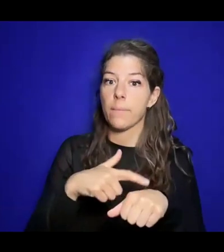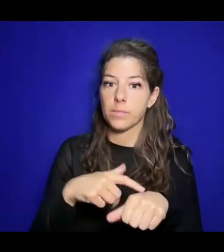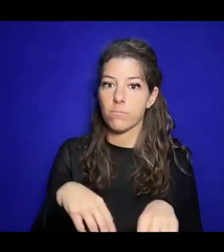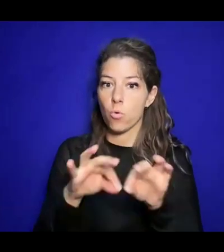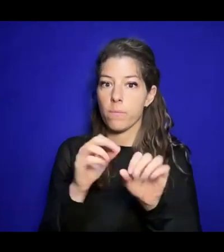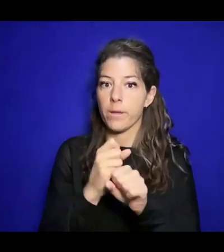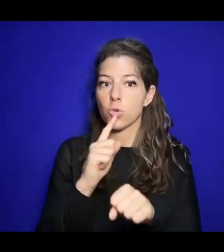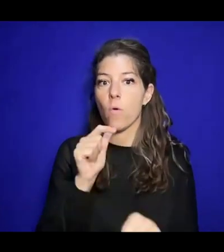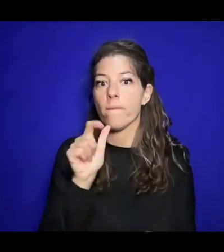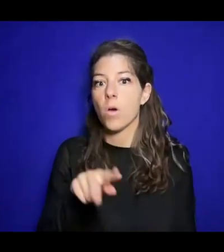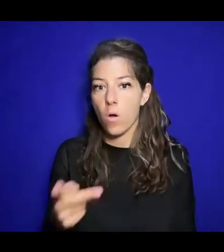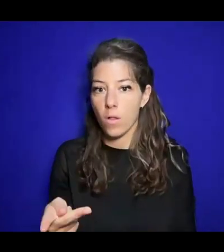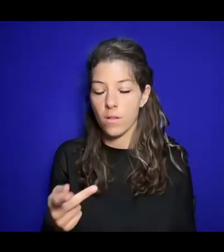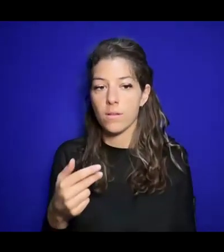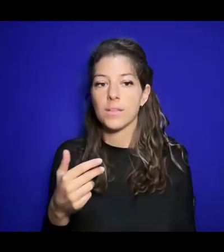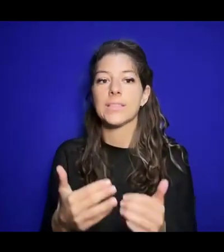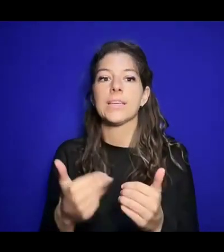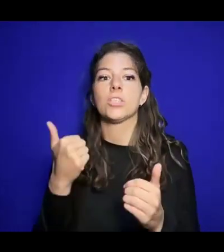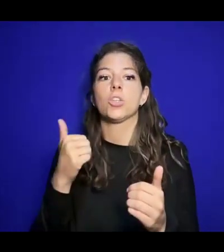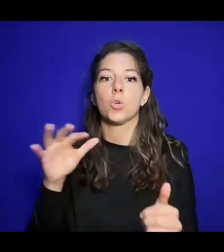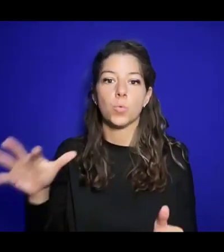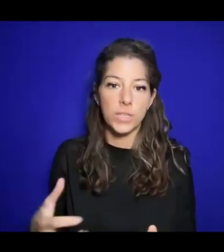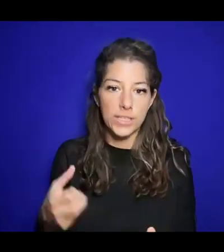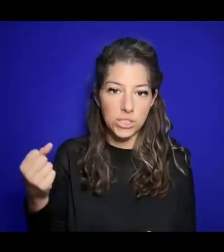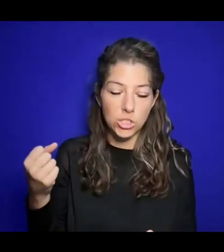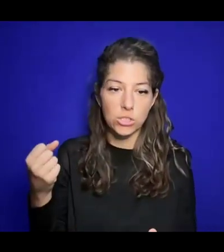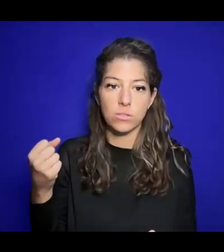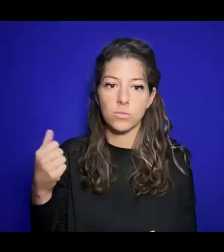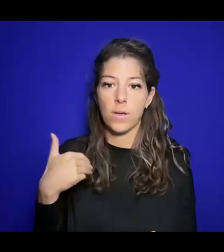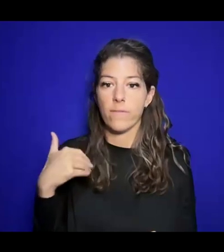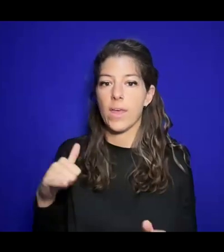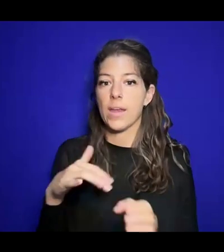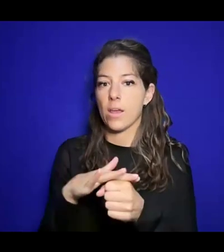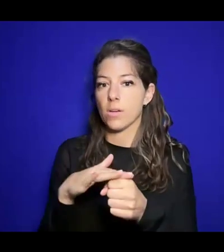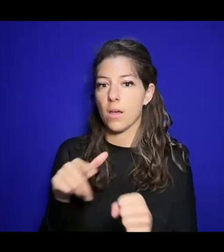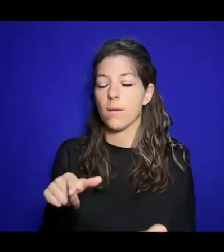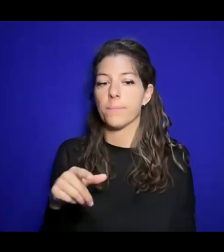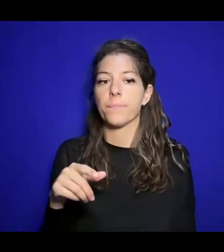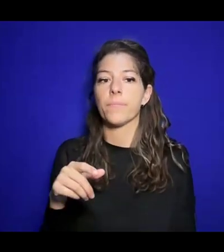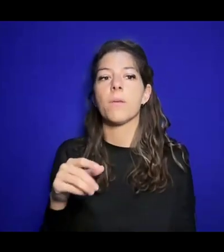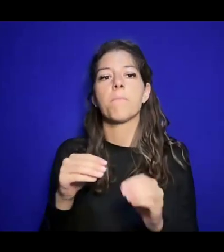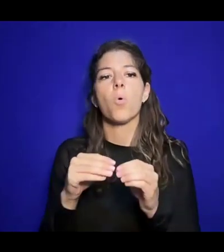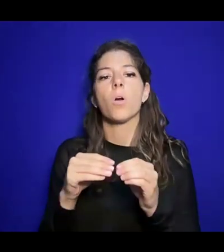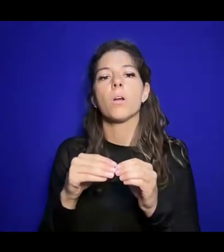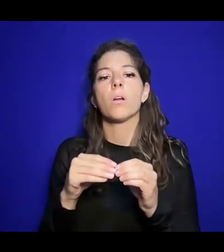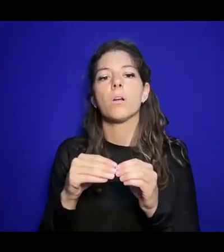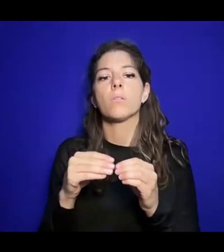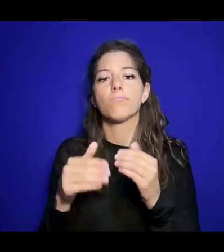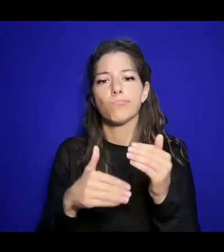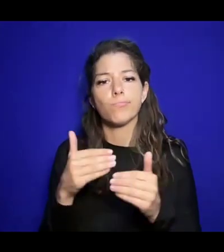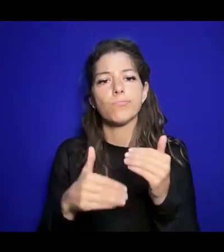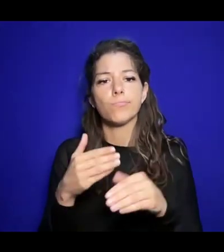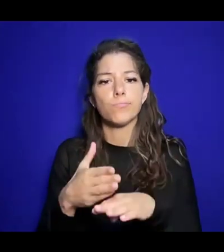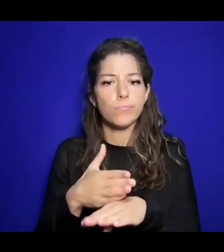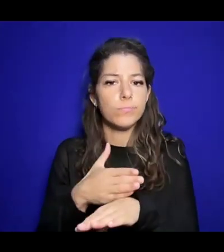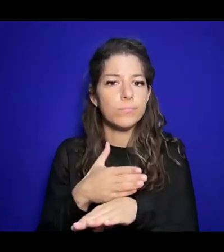sure they don't fall. And it's an easier reach to get to that area. And as they get more progressed in this,